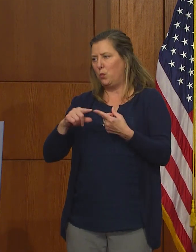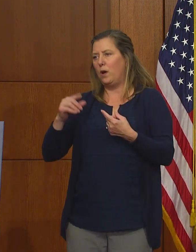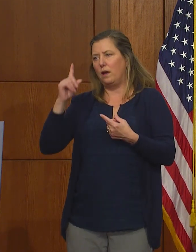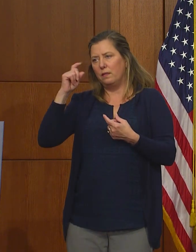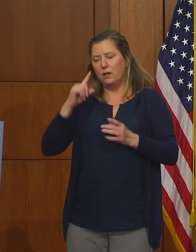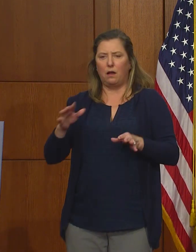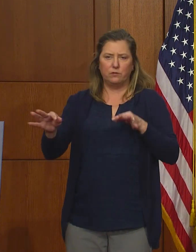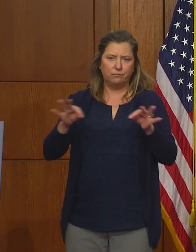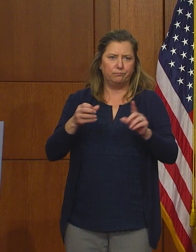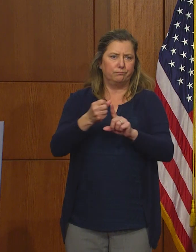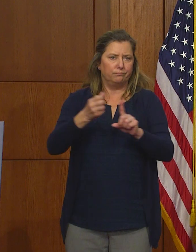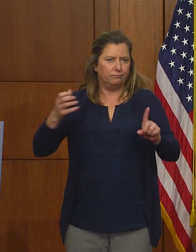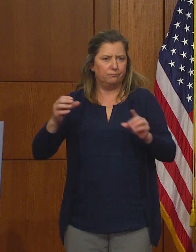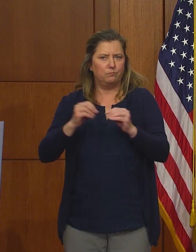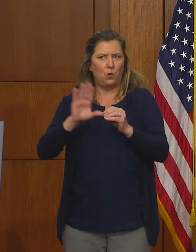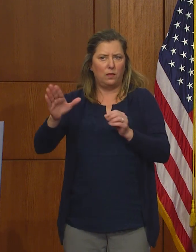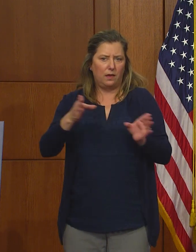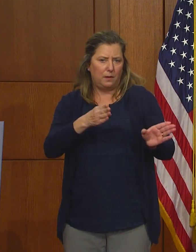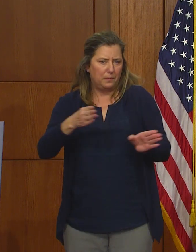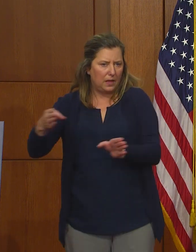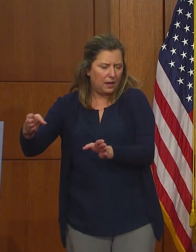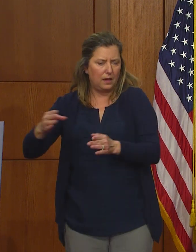the plan,